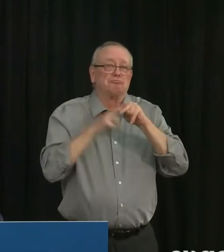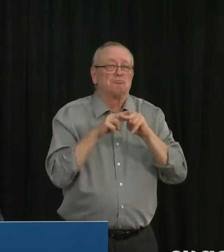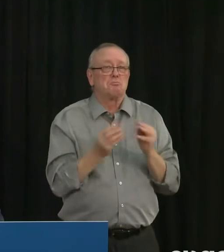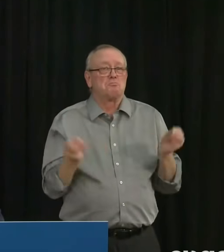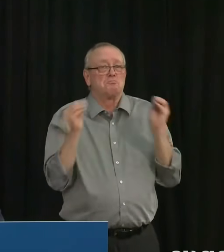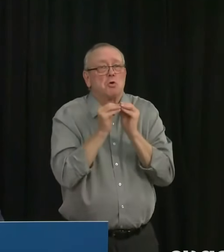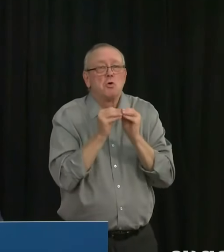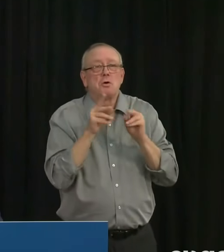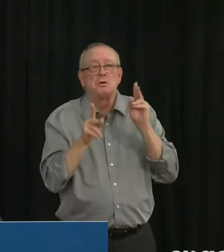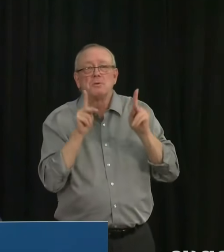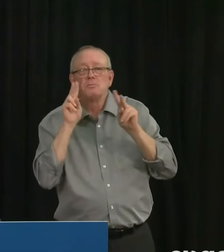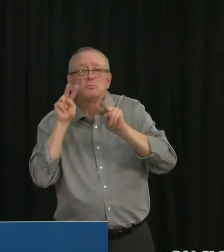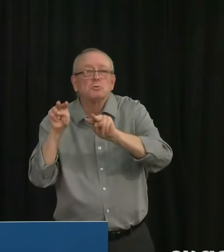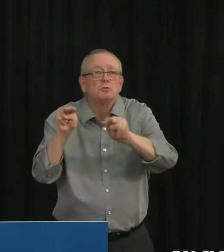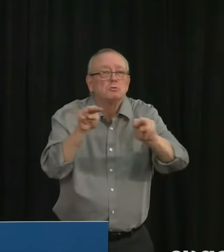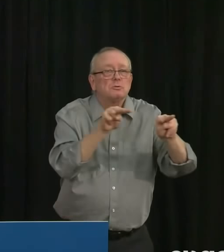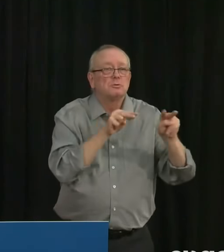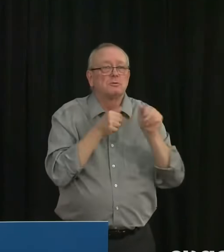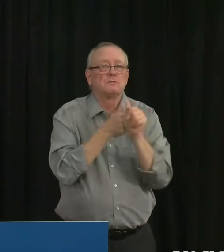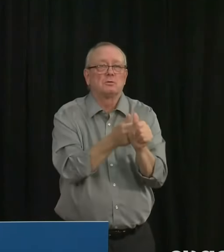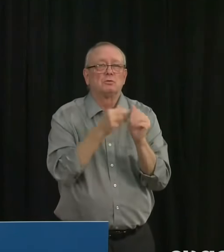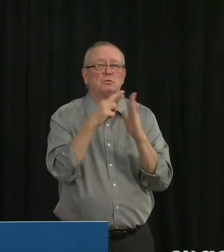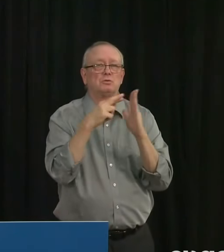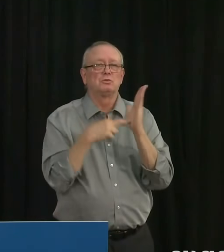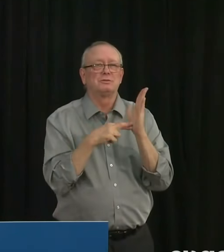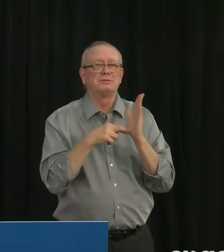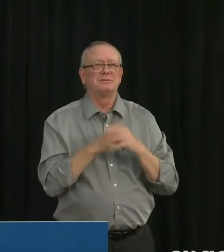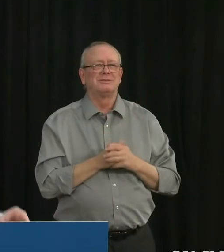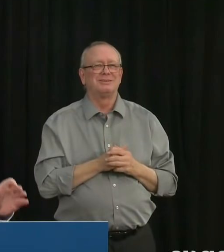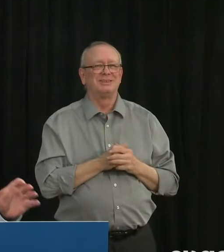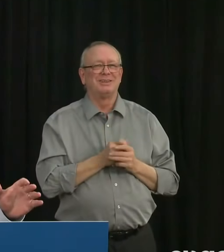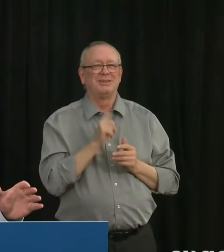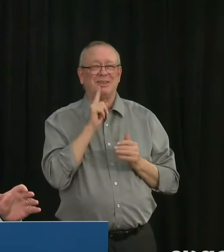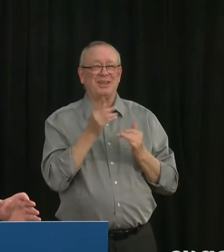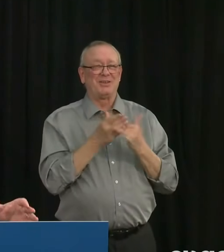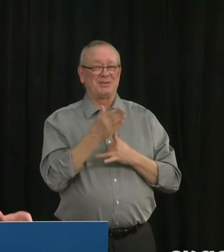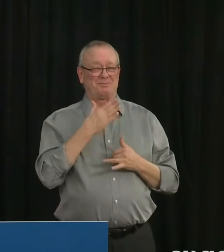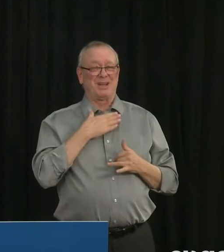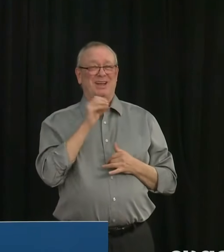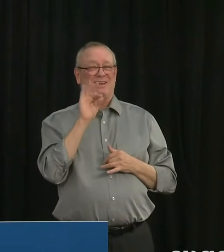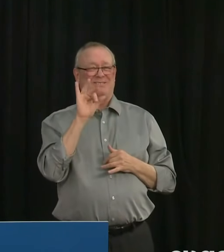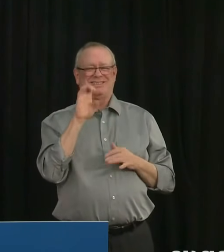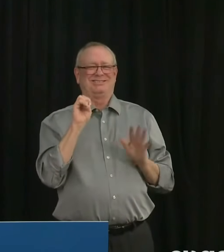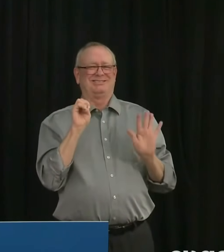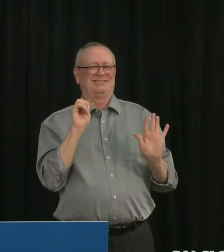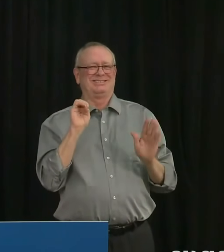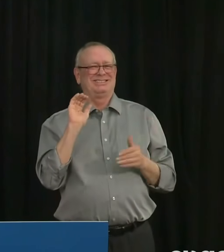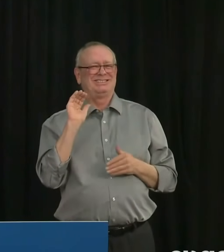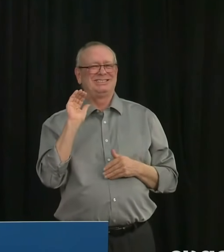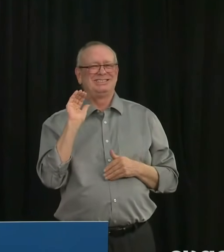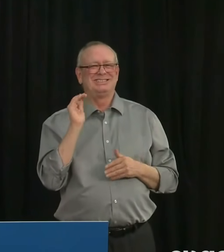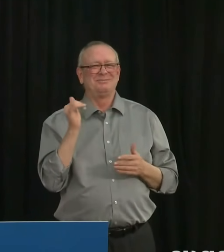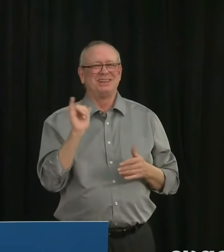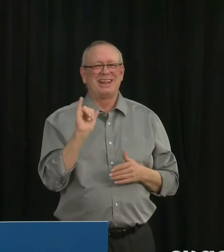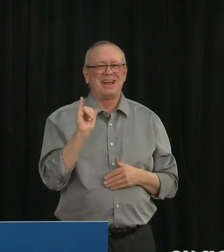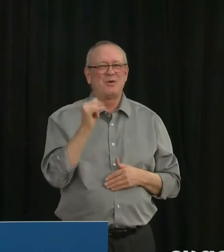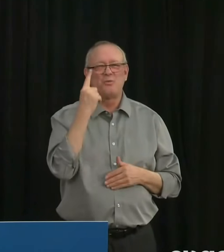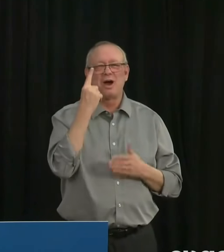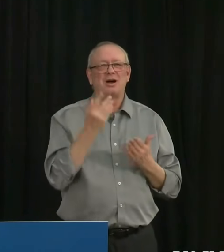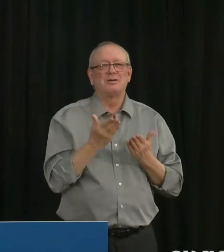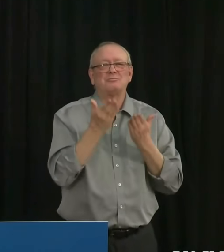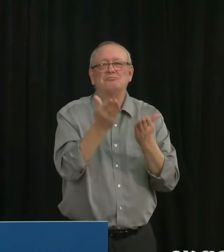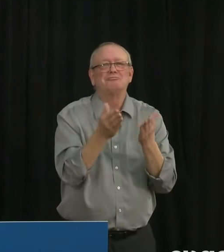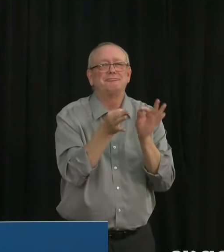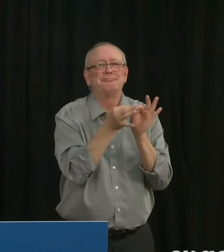public health guidelines. But you said something about things going through our office. That seemed to be one of the suggestions that was included in the media reports today. That